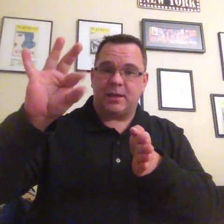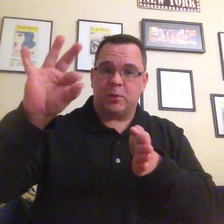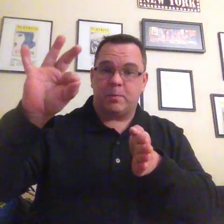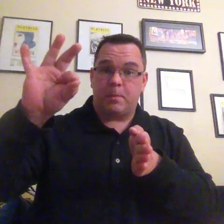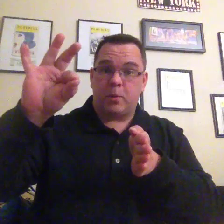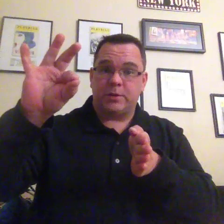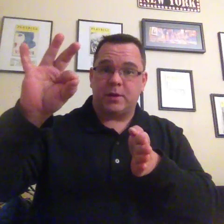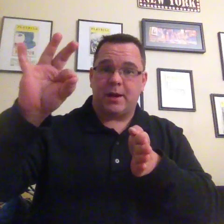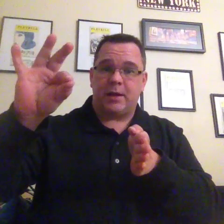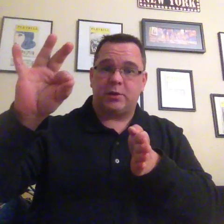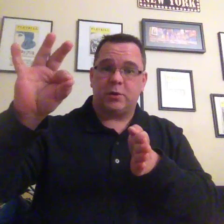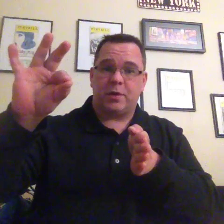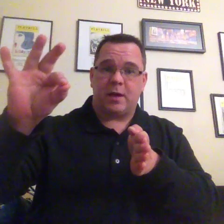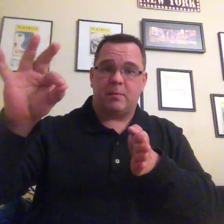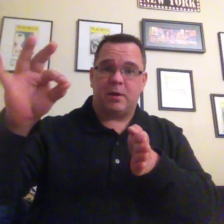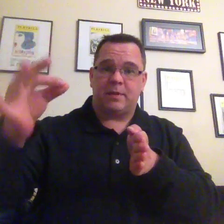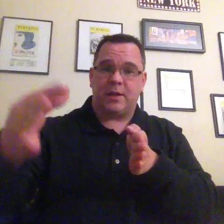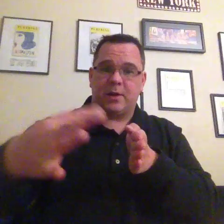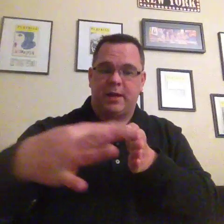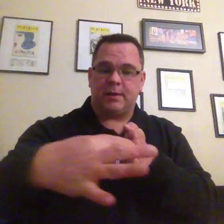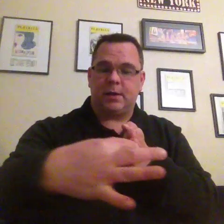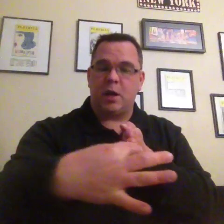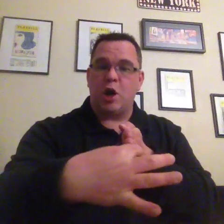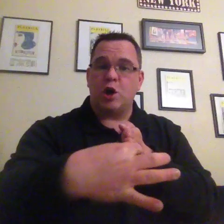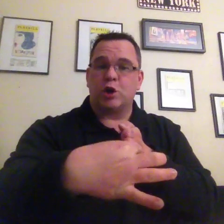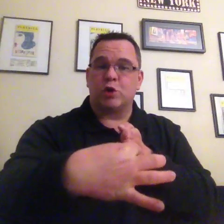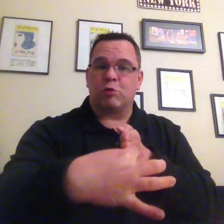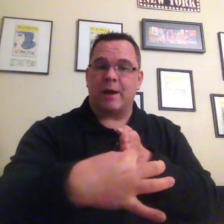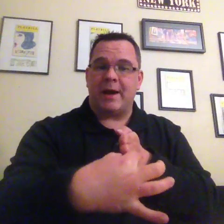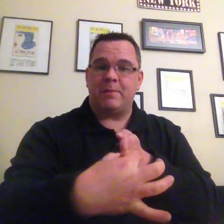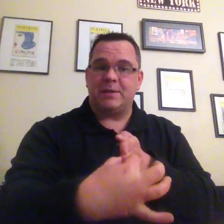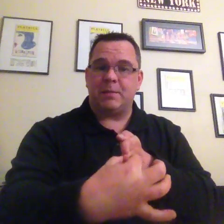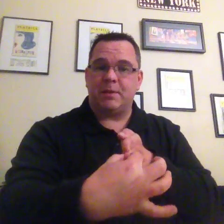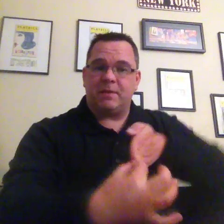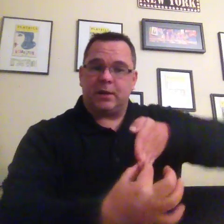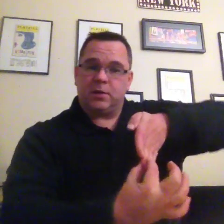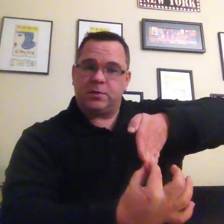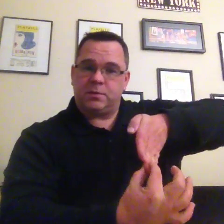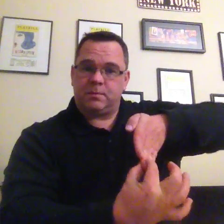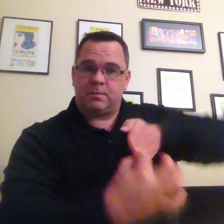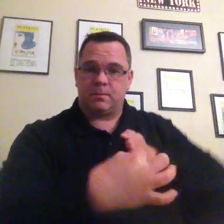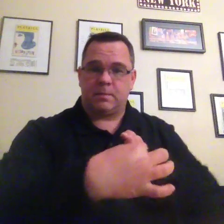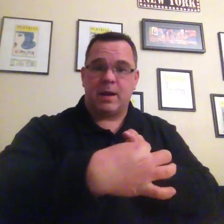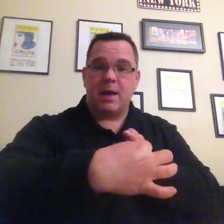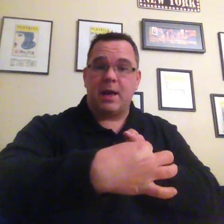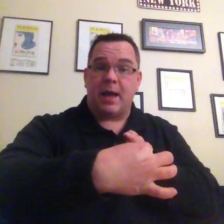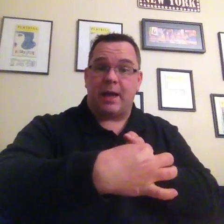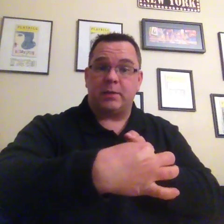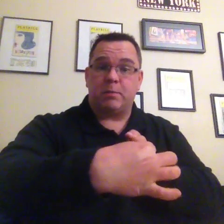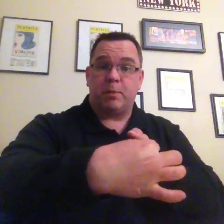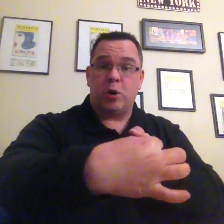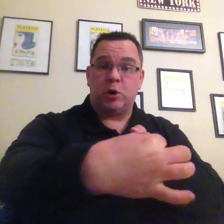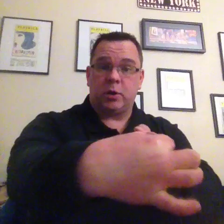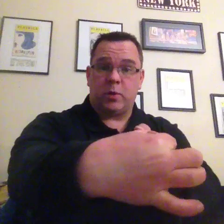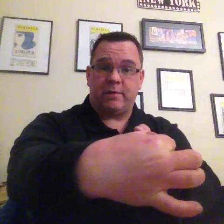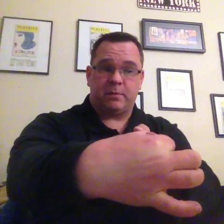your pointer and your thumb of the other hand, grab the tip of the fingers, and pull it away from